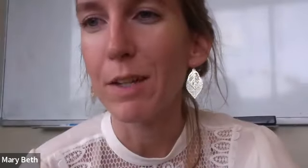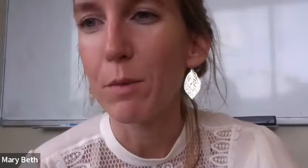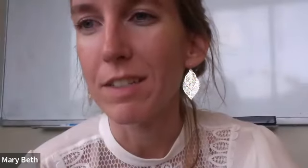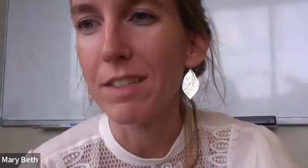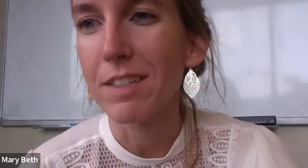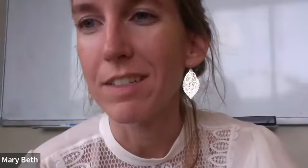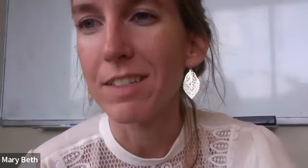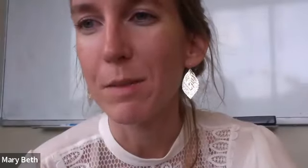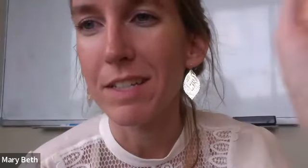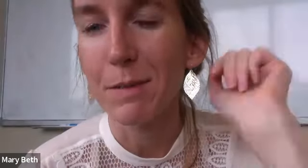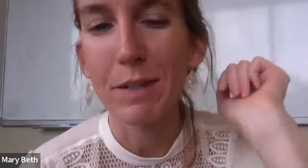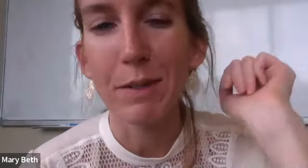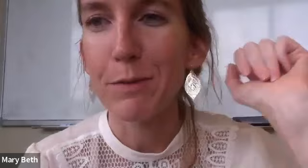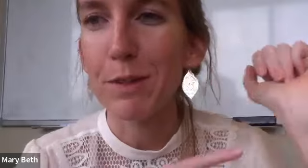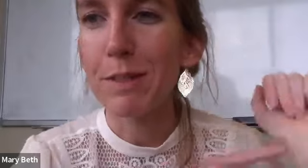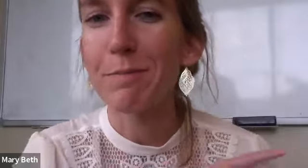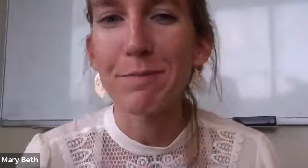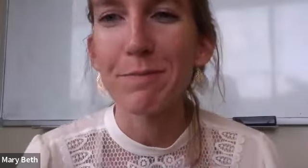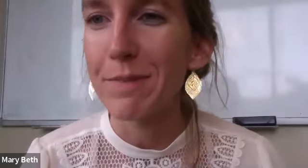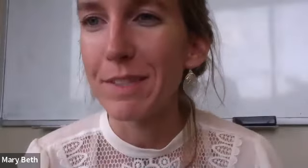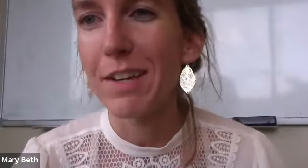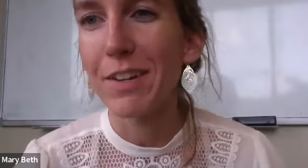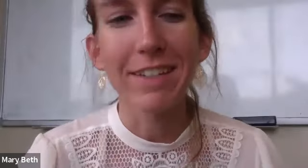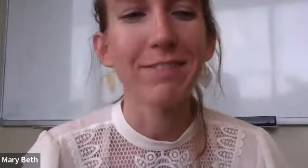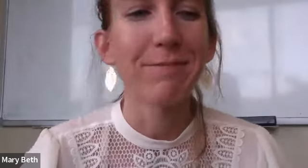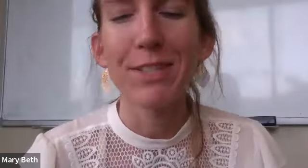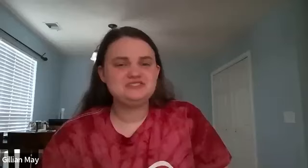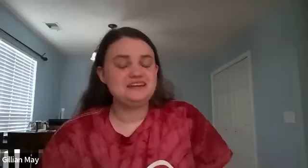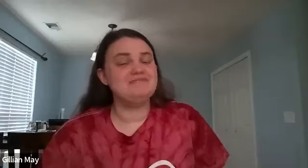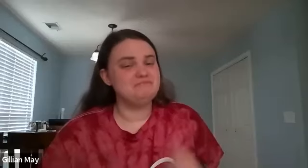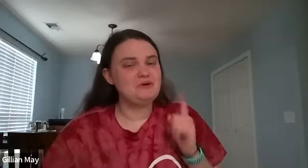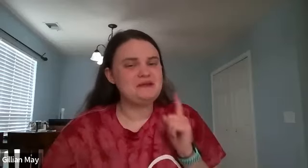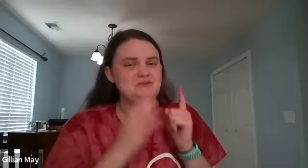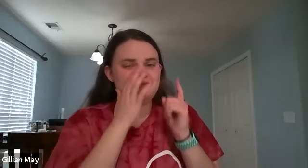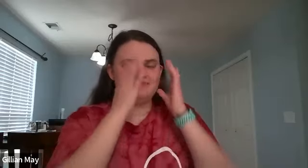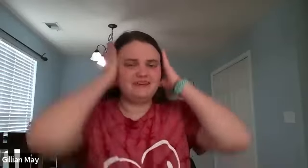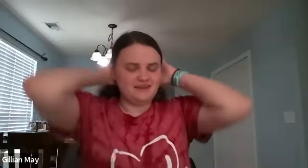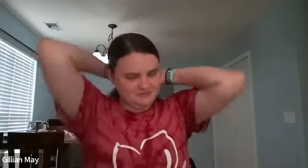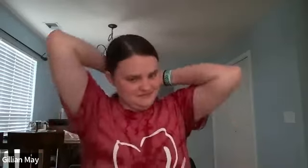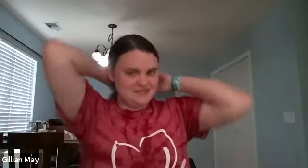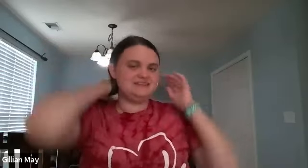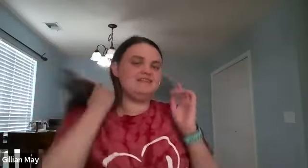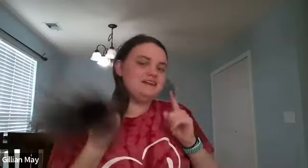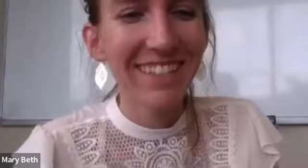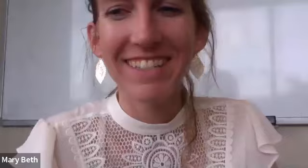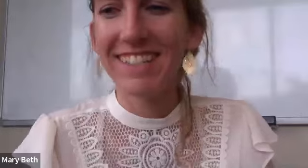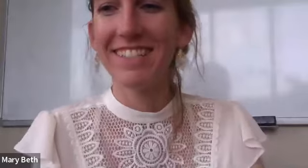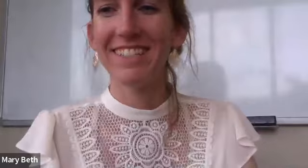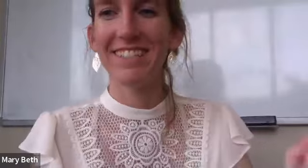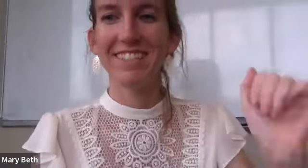weird looks because I'm going from, okay. You shouldn't. More people are, a lot of deaf people,